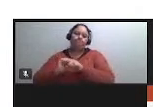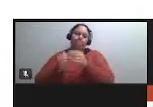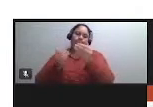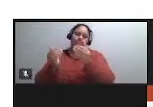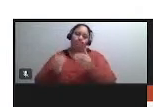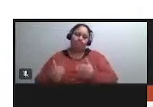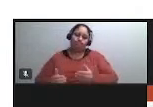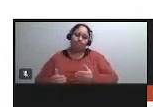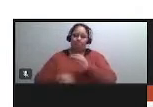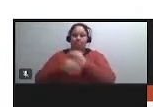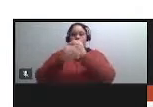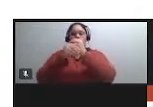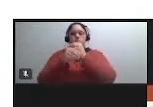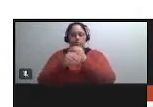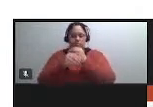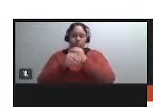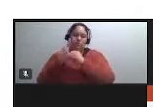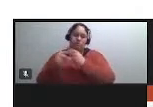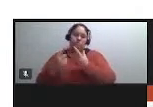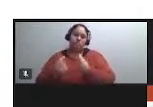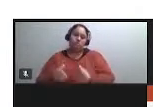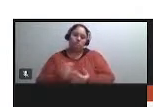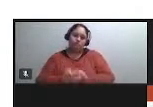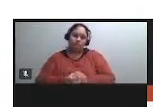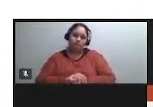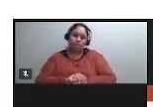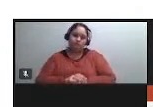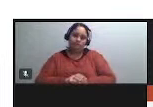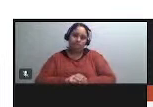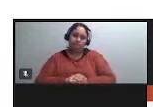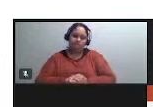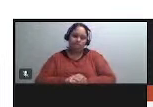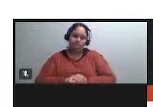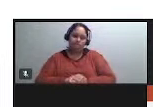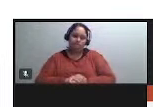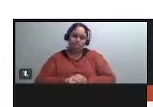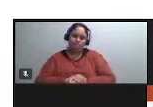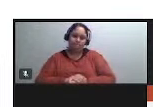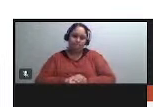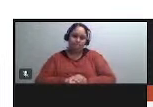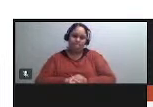arrange additional training sessions for those people.